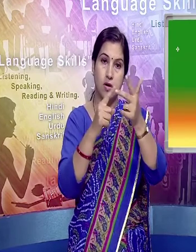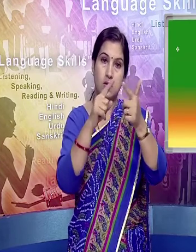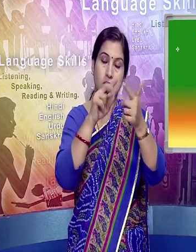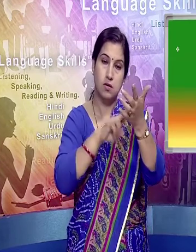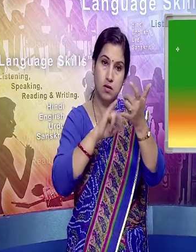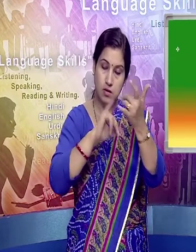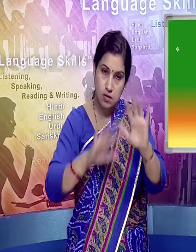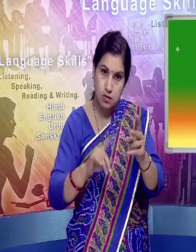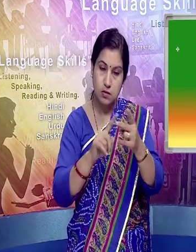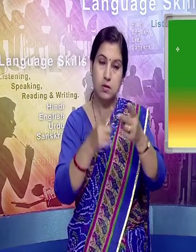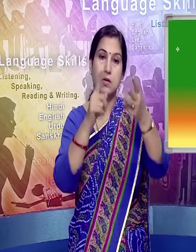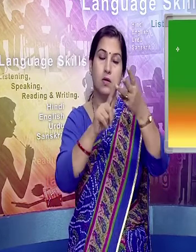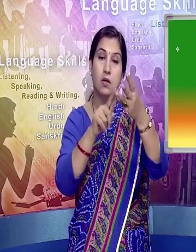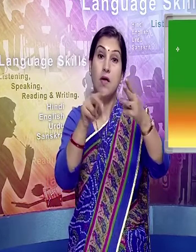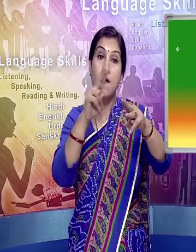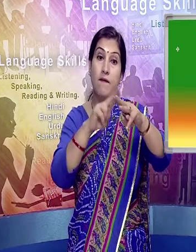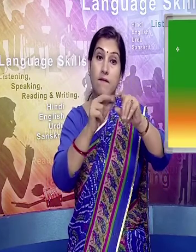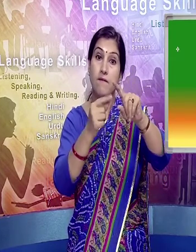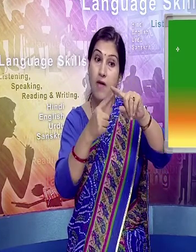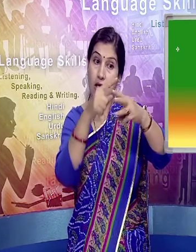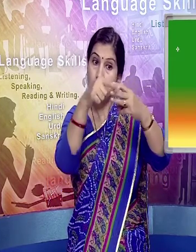And you have learnt about the fat.